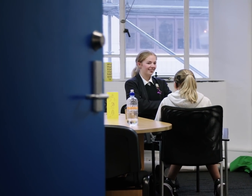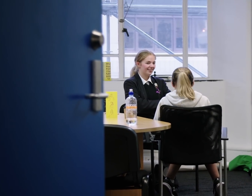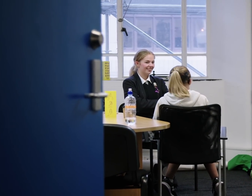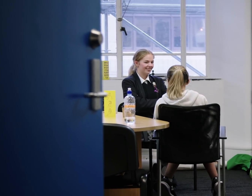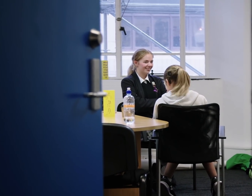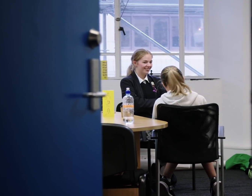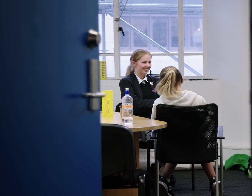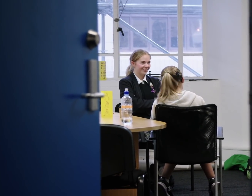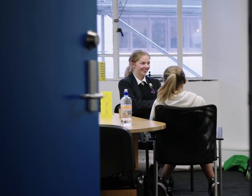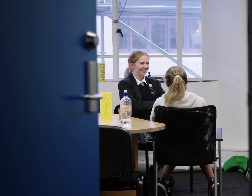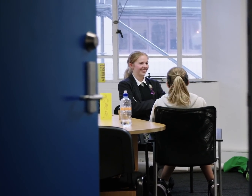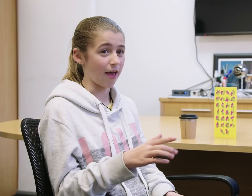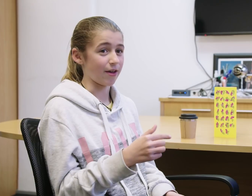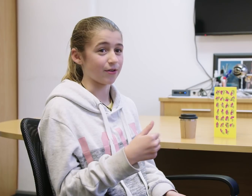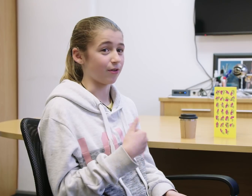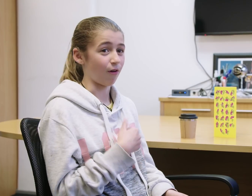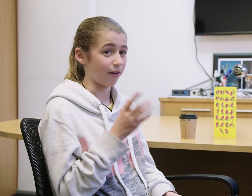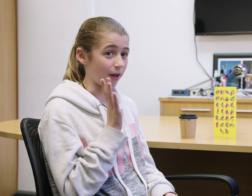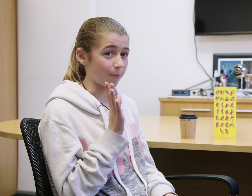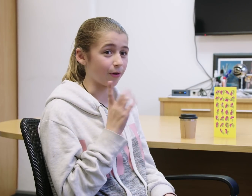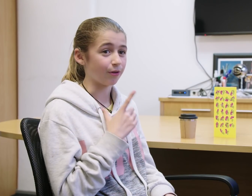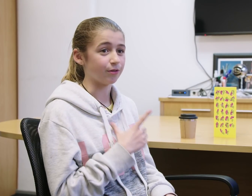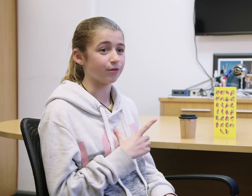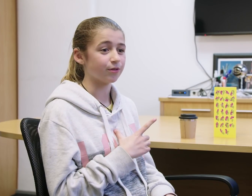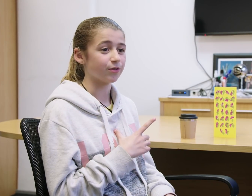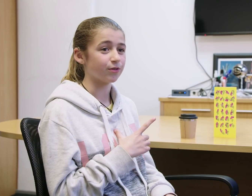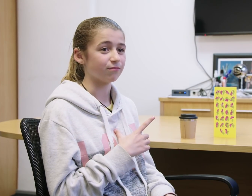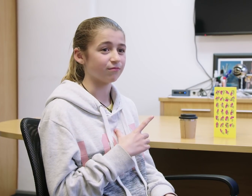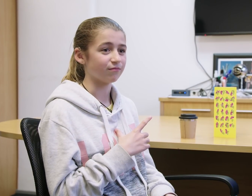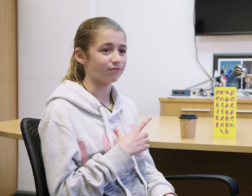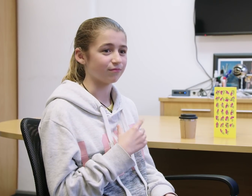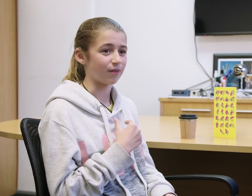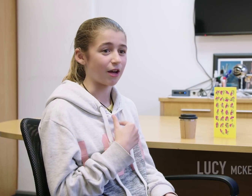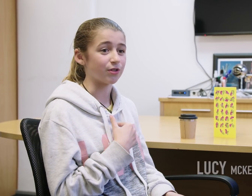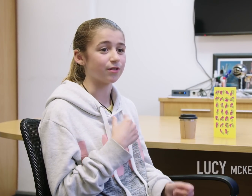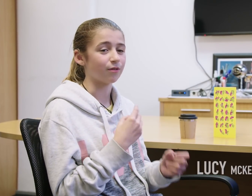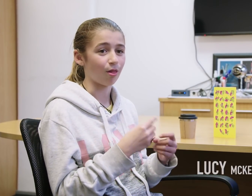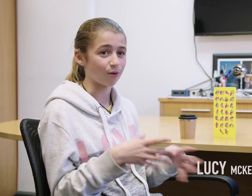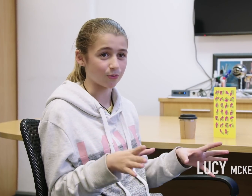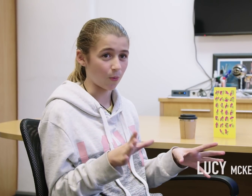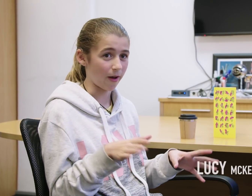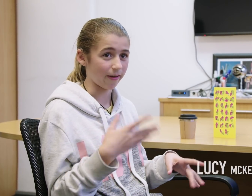When I was little, I could not hear because I just lost all my